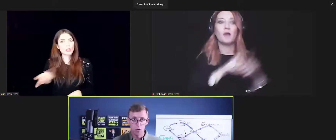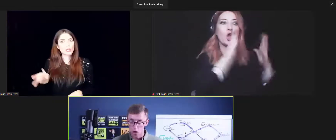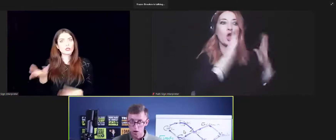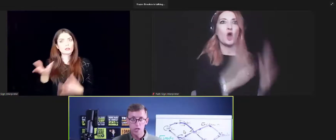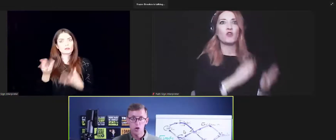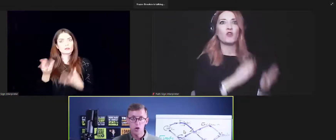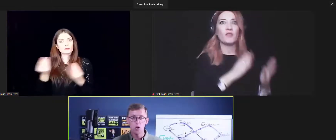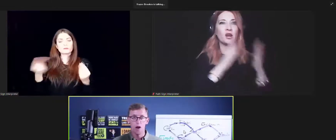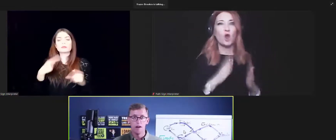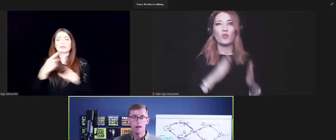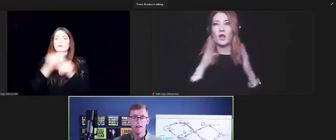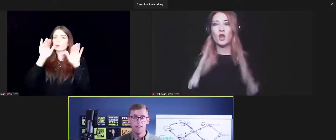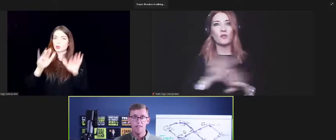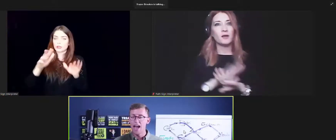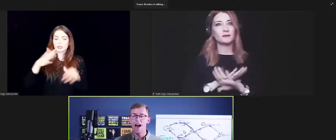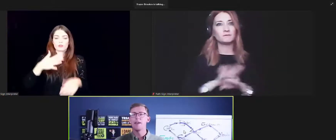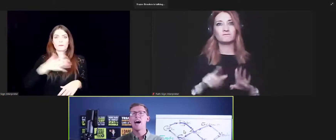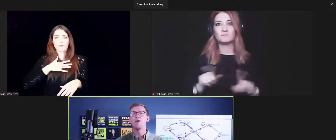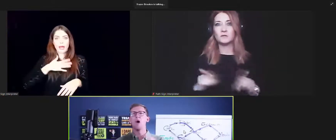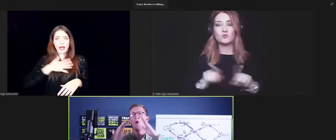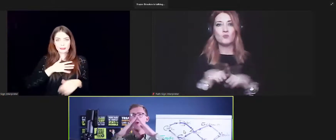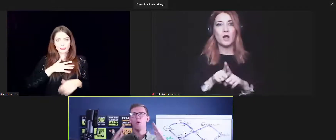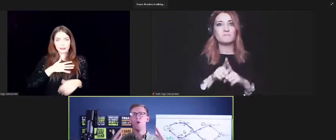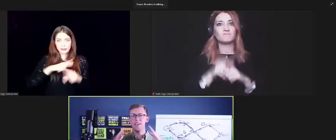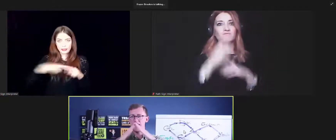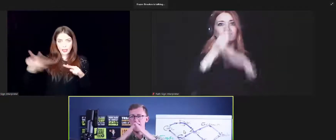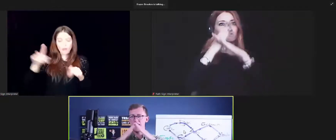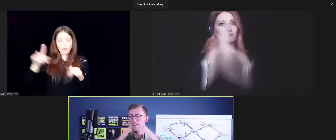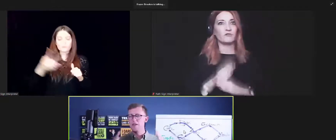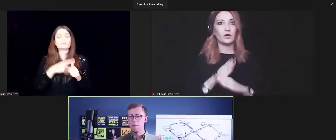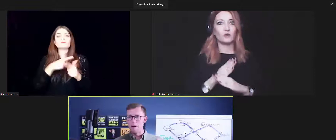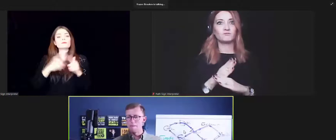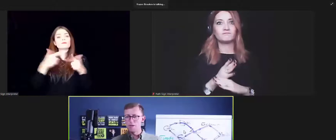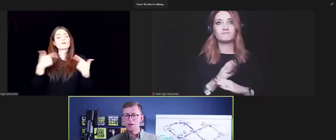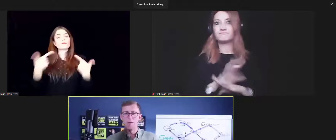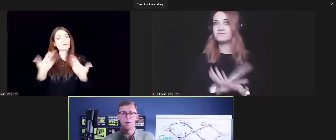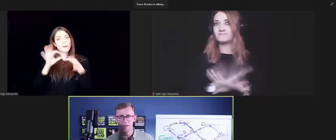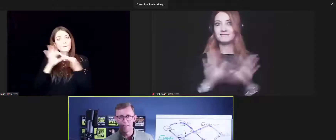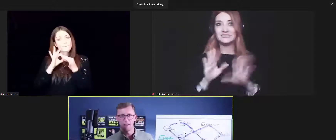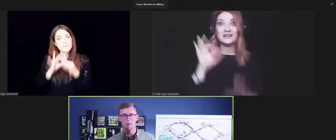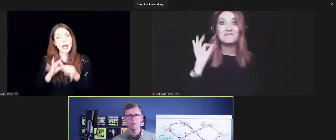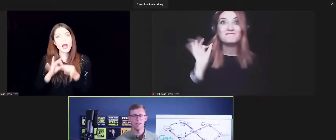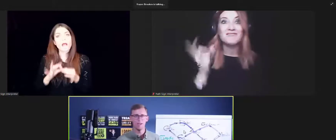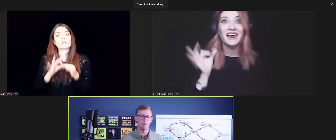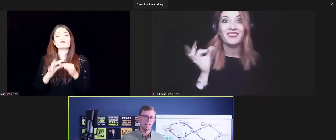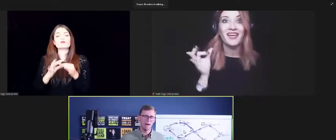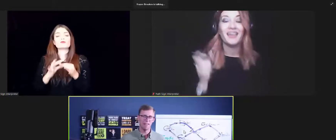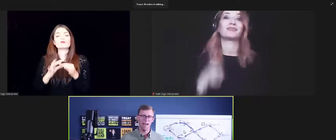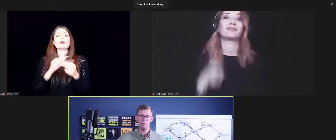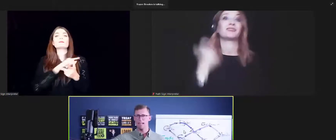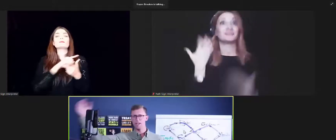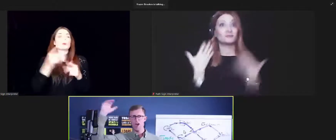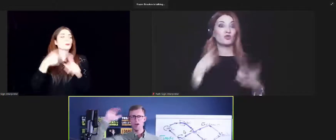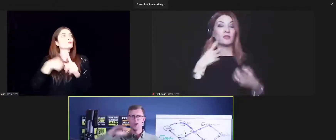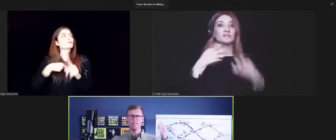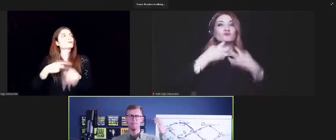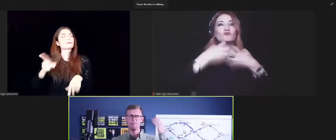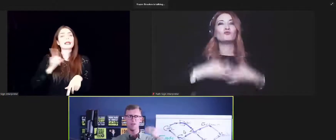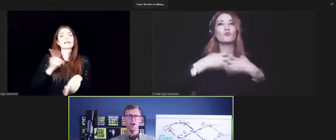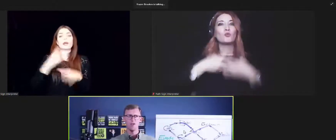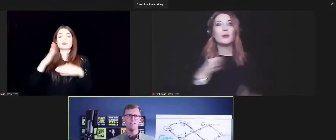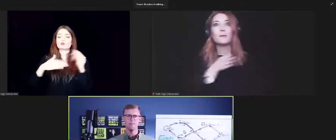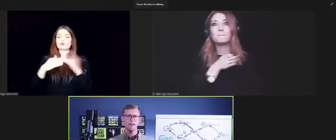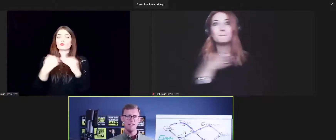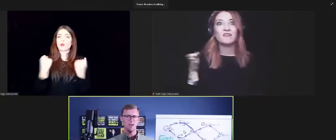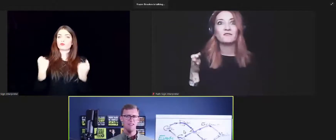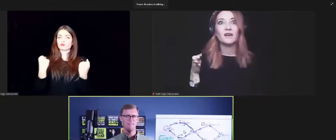solid structure, right? I don't know all the members. I don't know all the technical terms. I'm really bad at that, but like colonel and